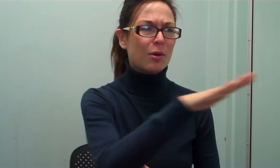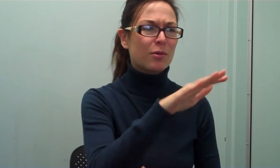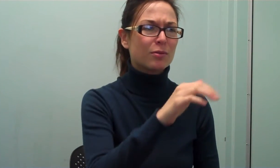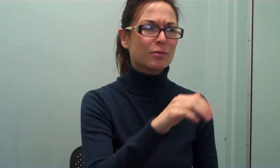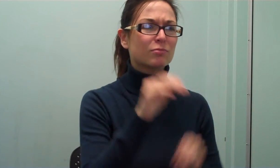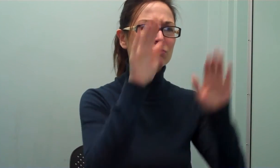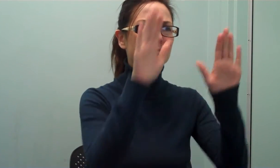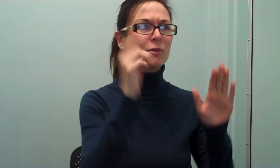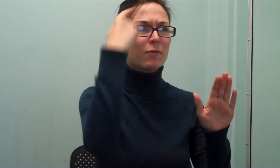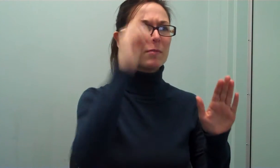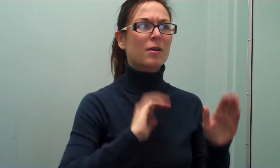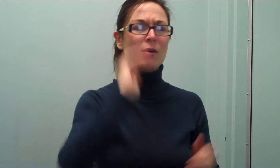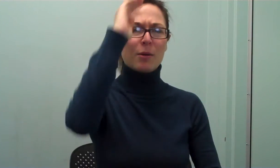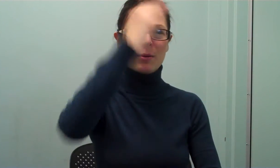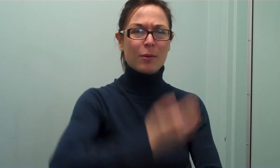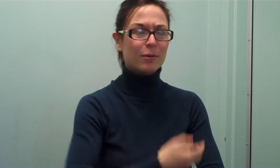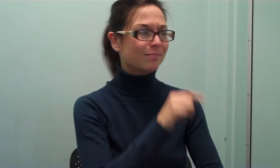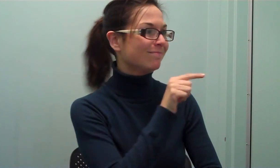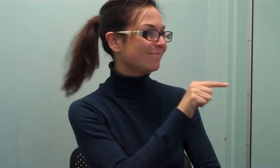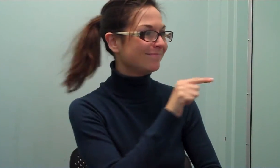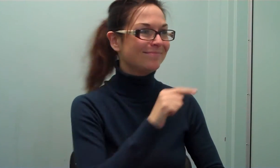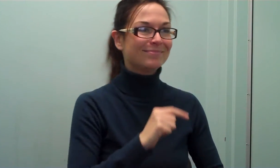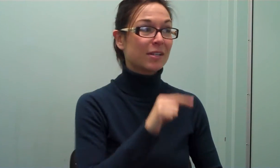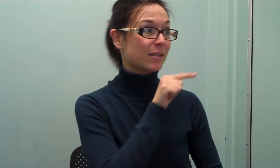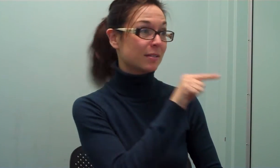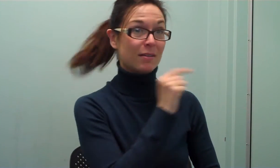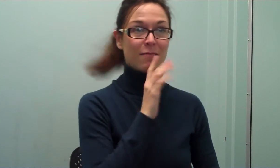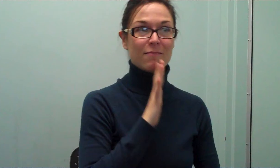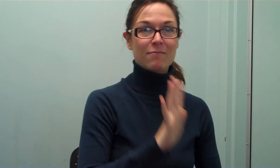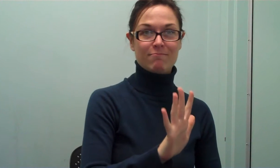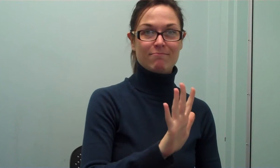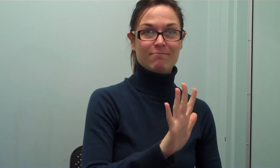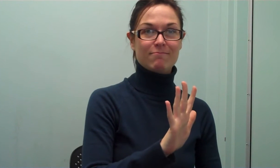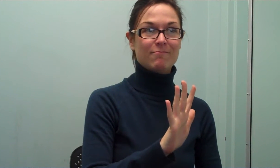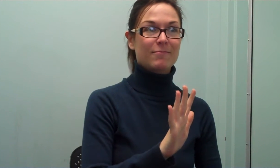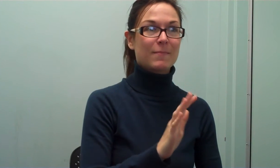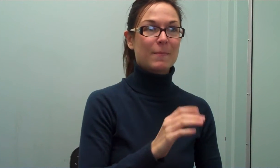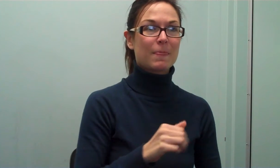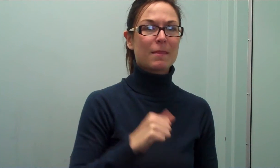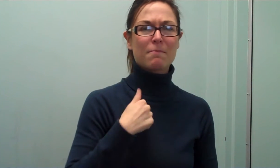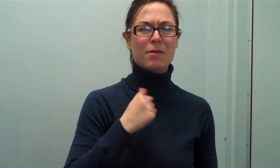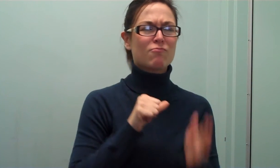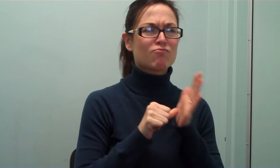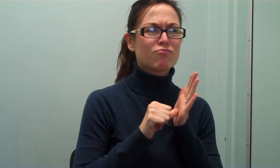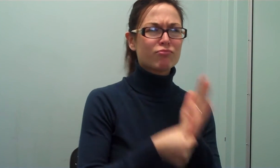son, and I was impressed with it. I was impressed with it.